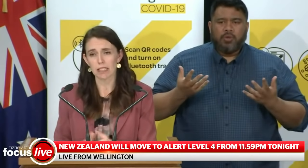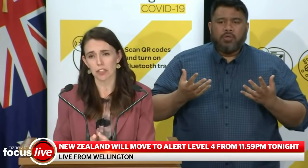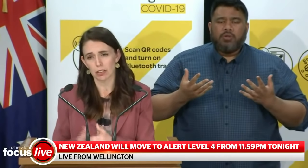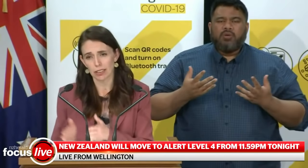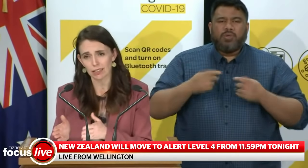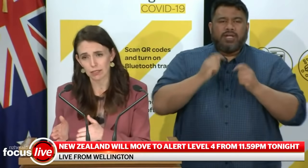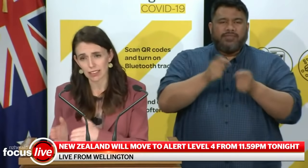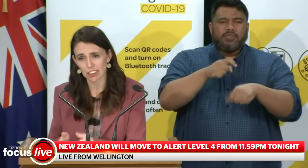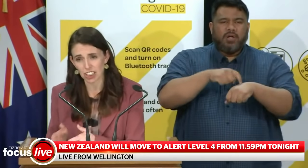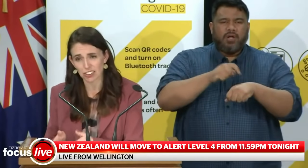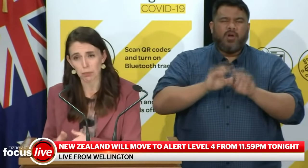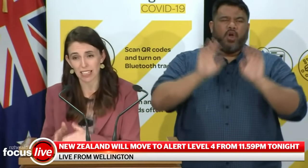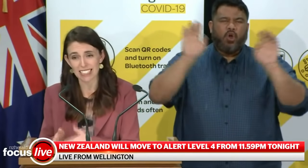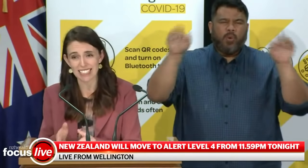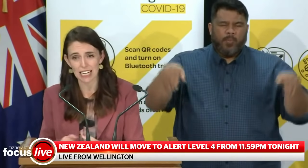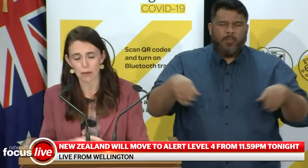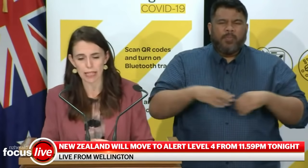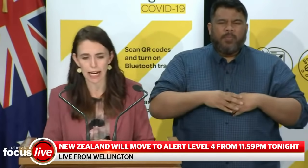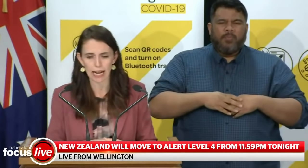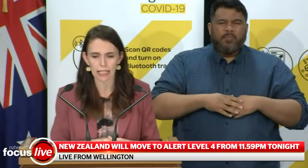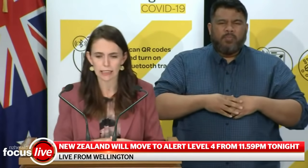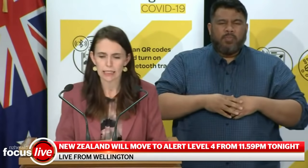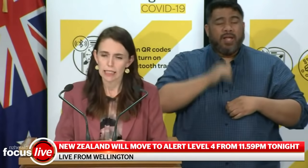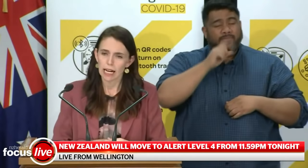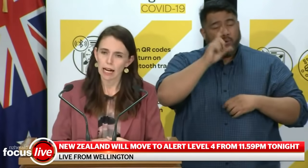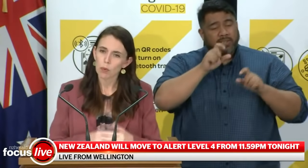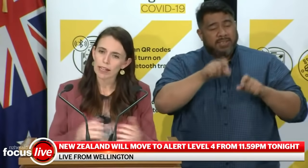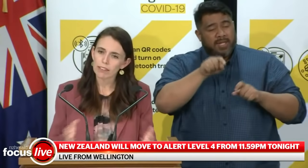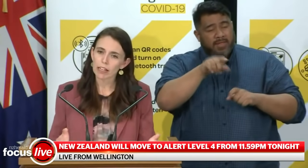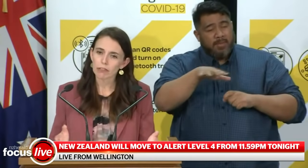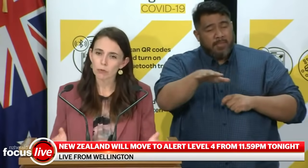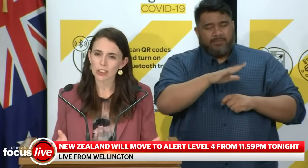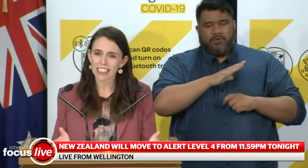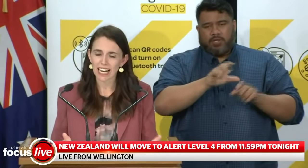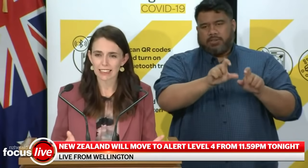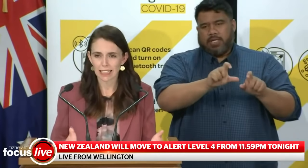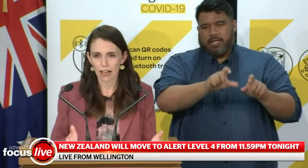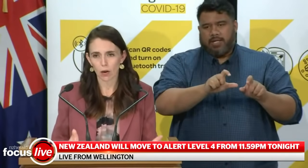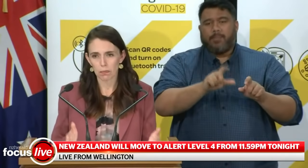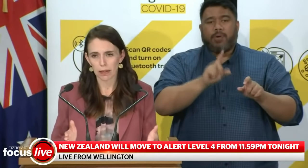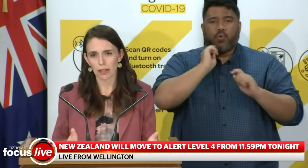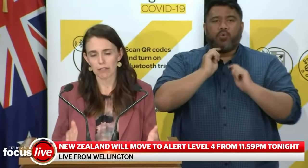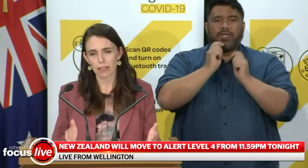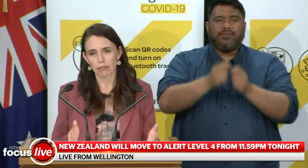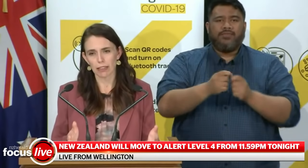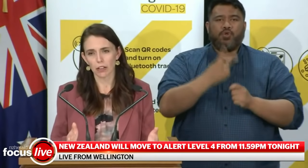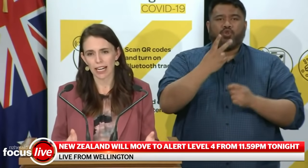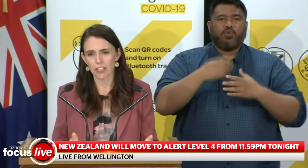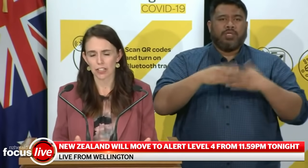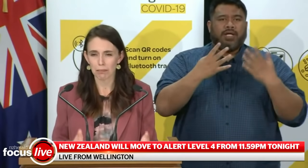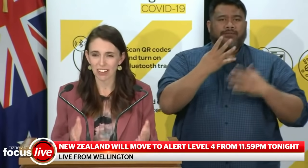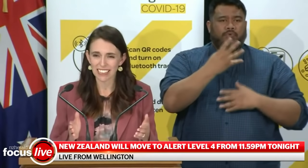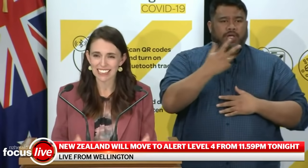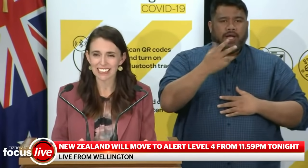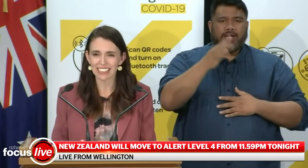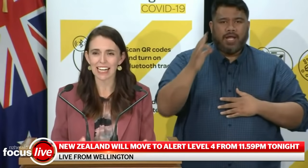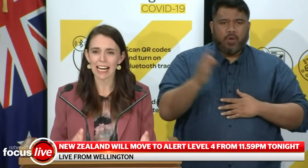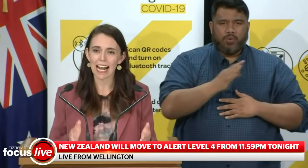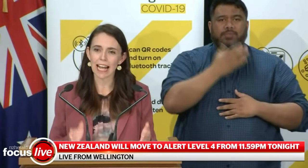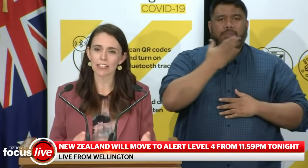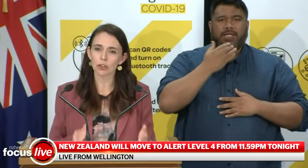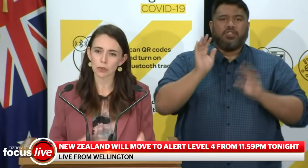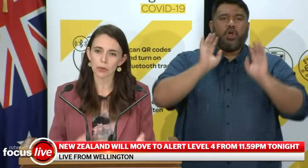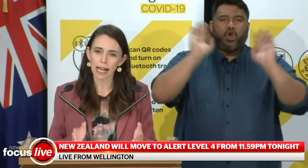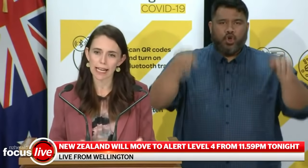aren't in a position to shelter in place, to stay where they are. We're giving a 48-hour period for that relocation, but